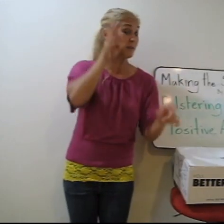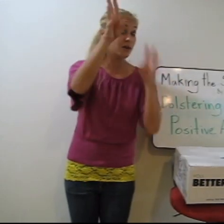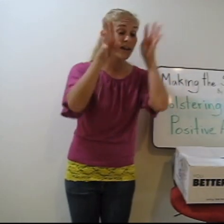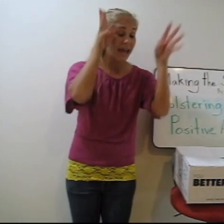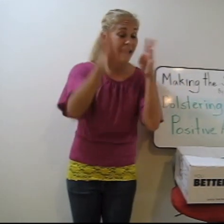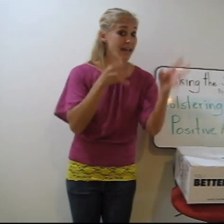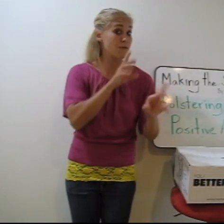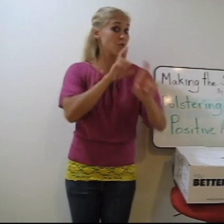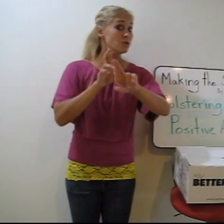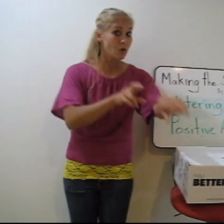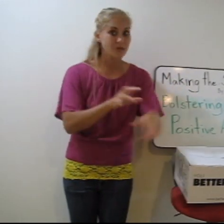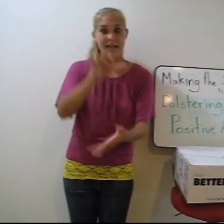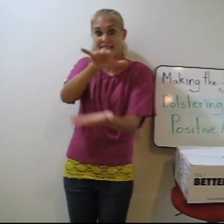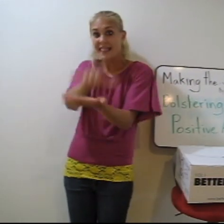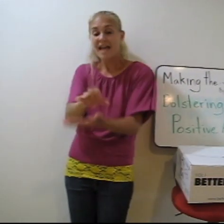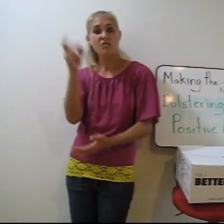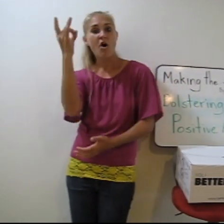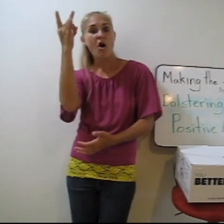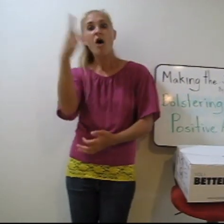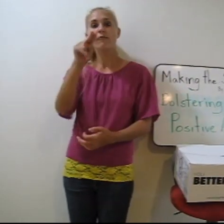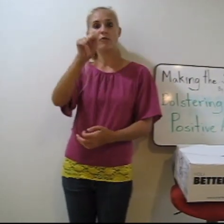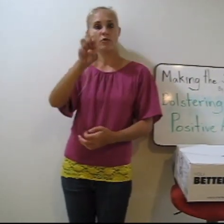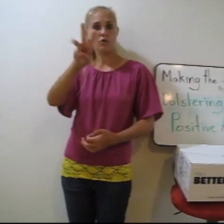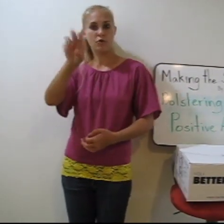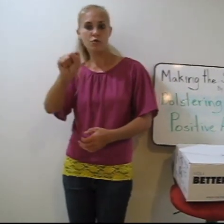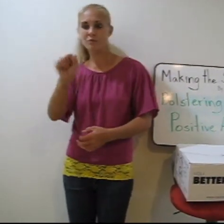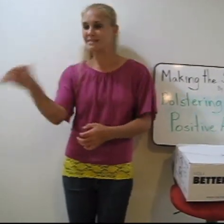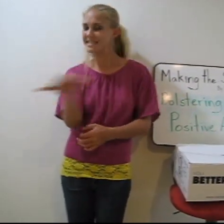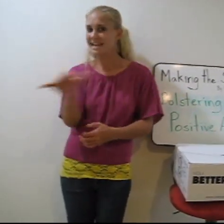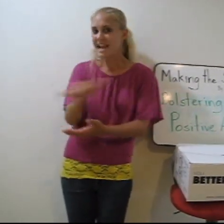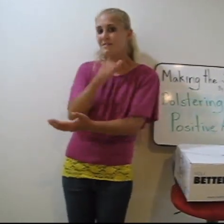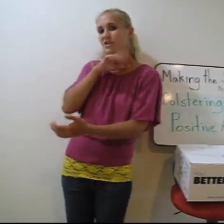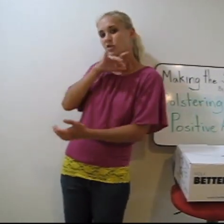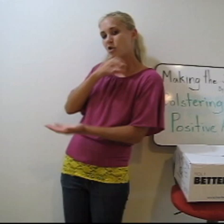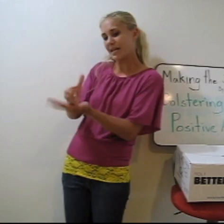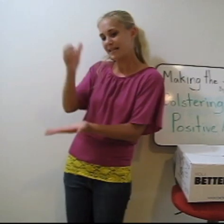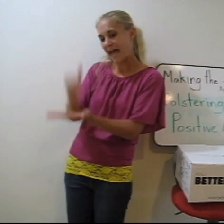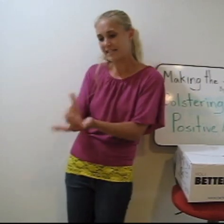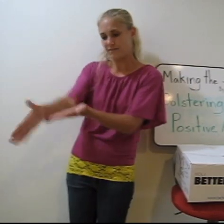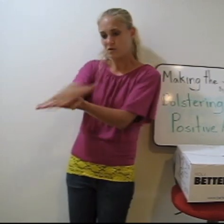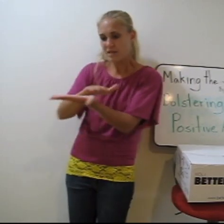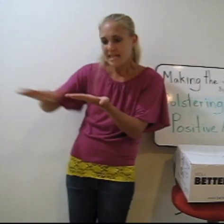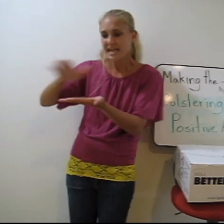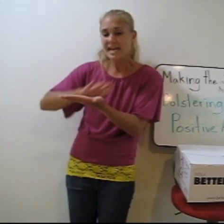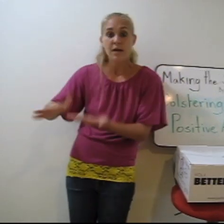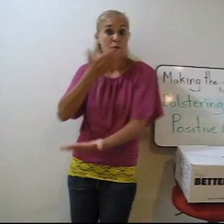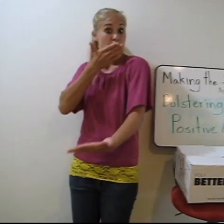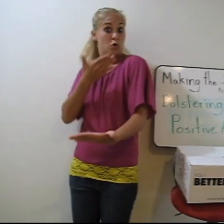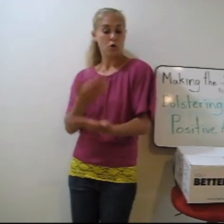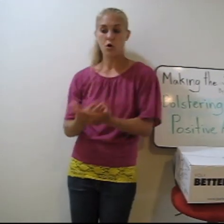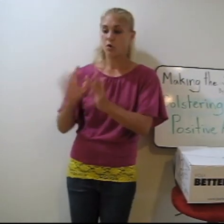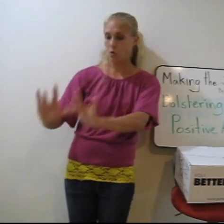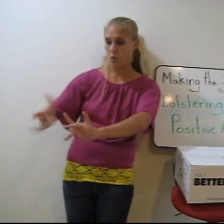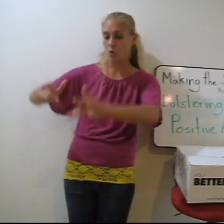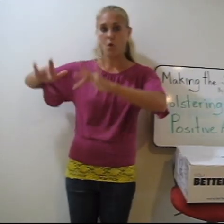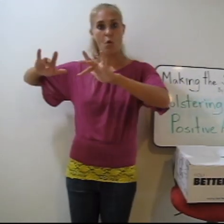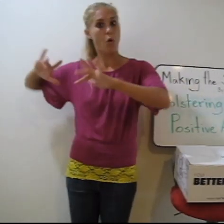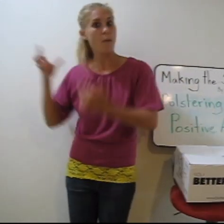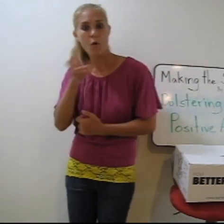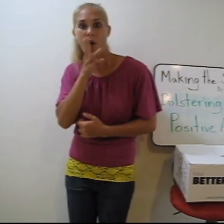is bad news. But just like a dirty glass, if you flush it with clean, clear water under the faucet long enough, eventually you'll